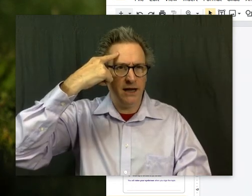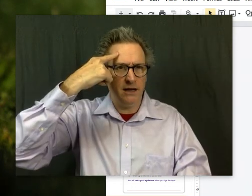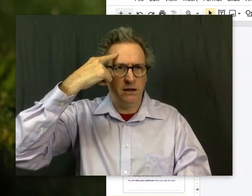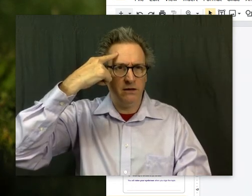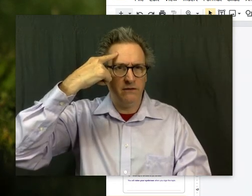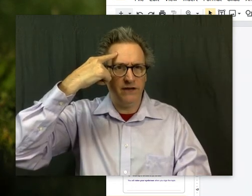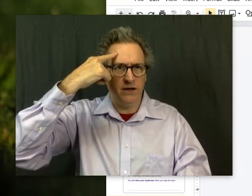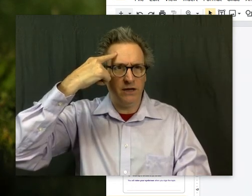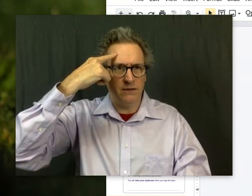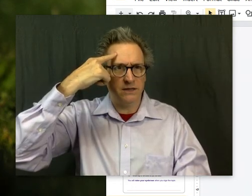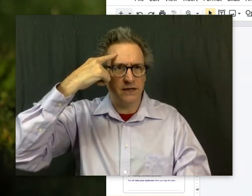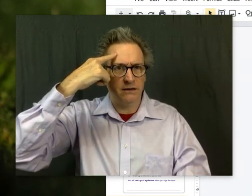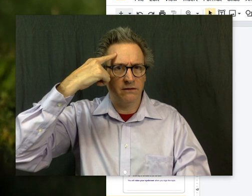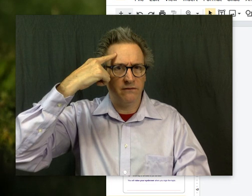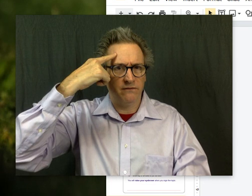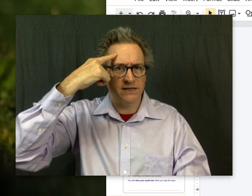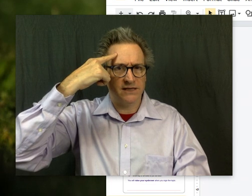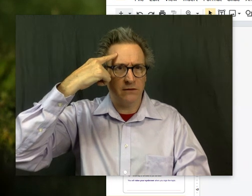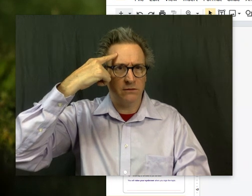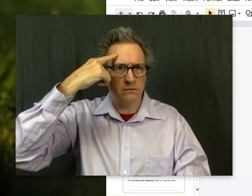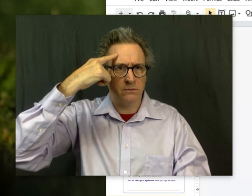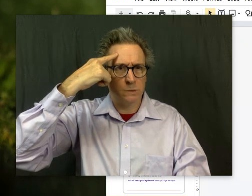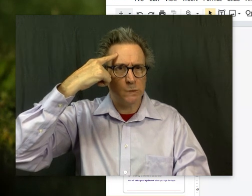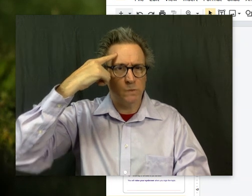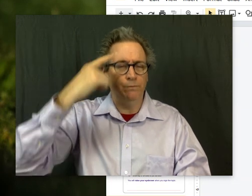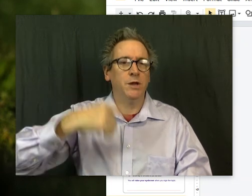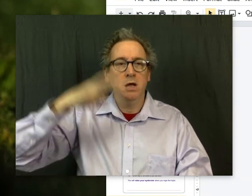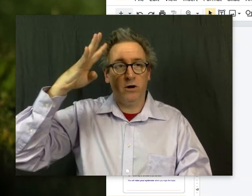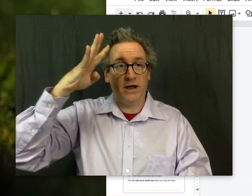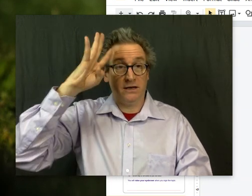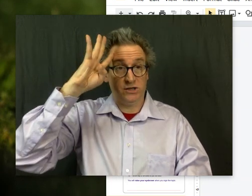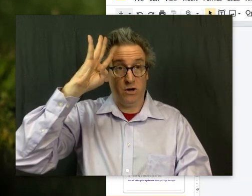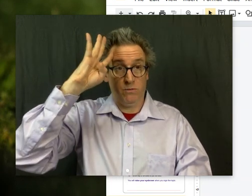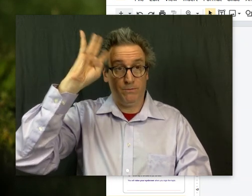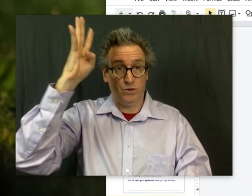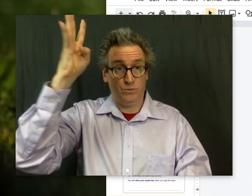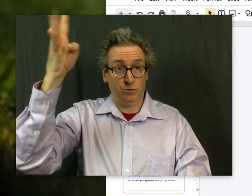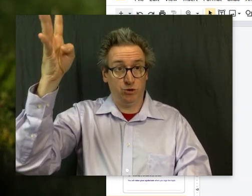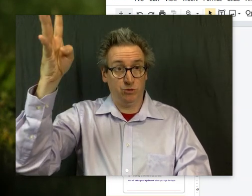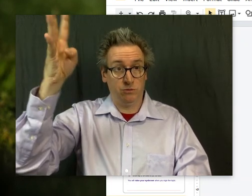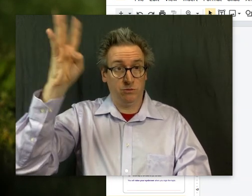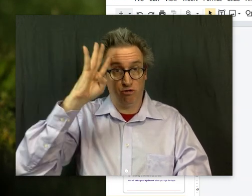my video keeps like futzing out. Okay, so